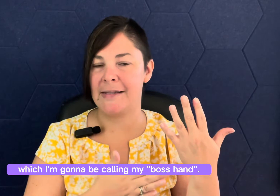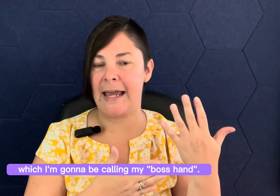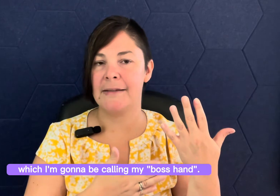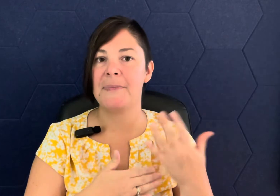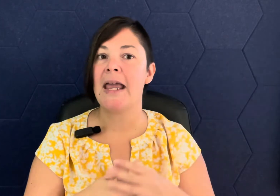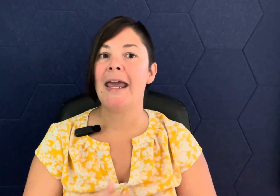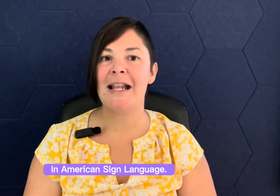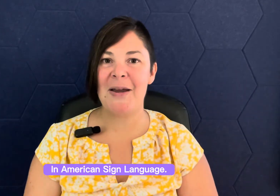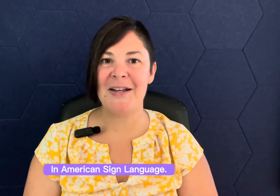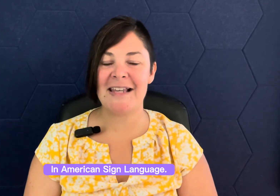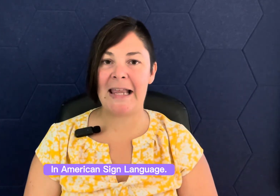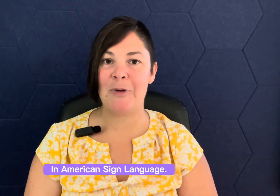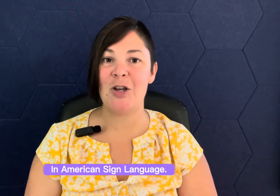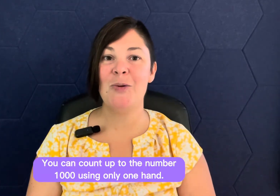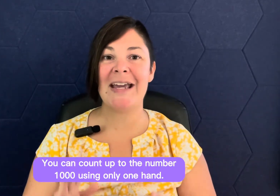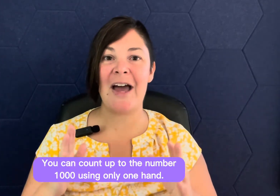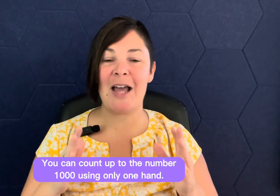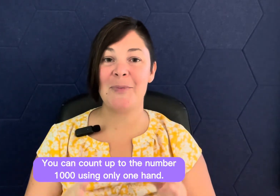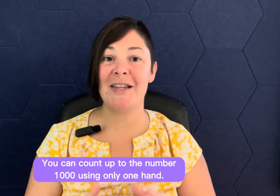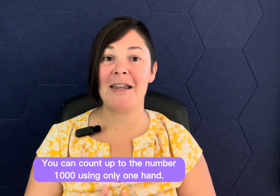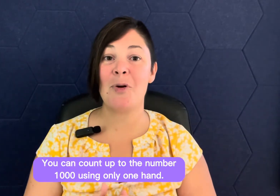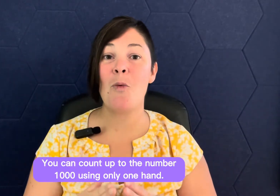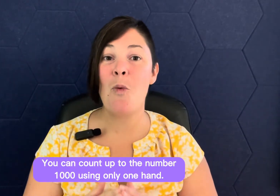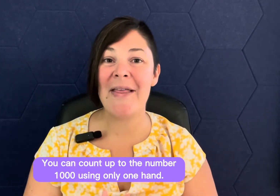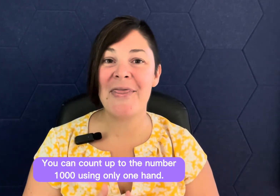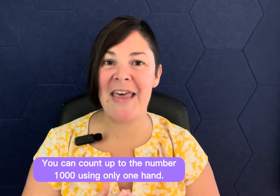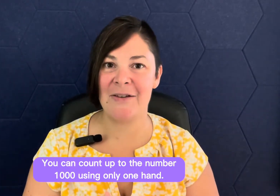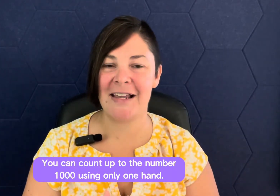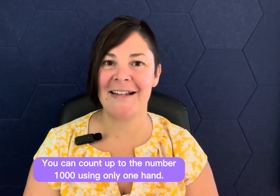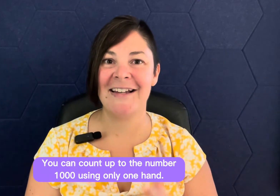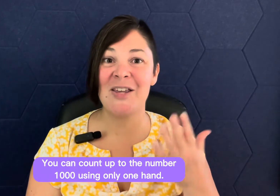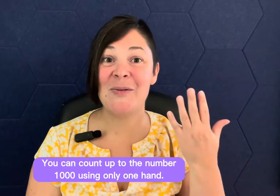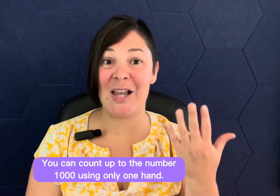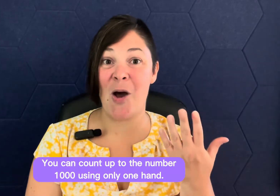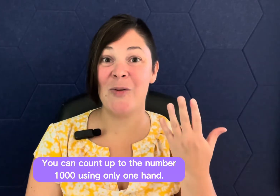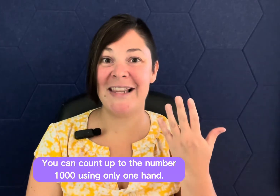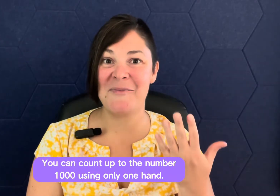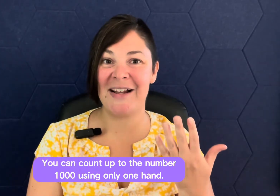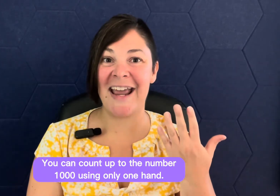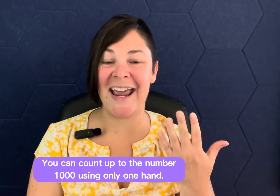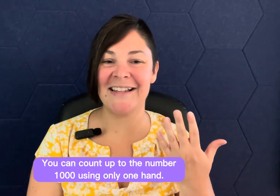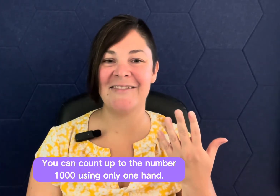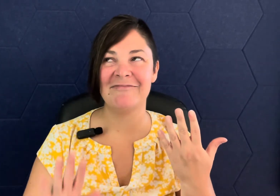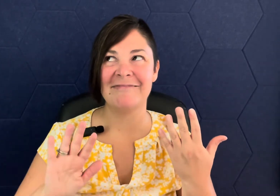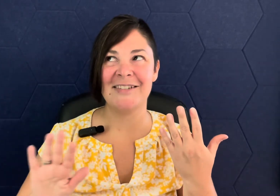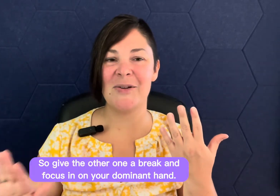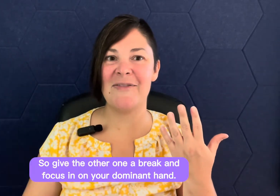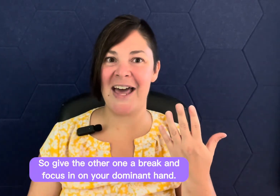hand. In American Sign Language, you can count up to the number 1,000 using only one hand. So give the other